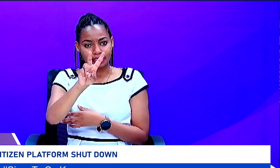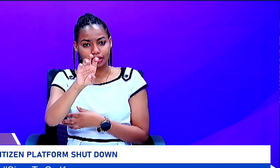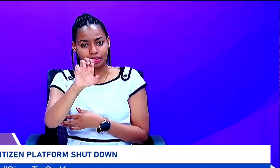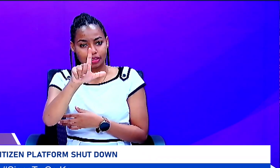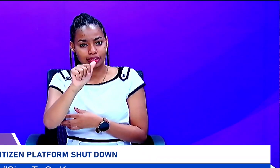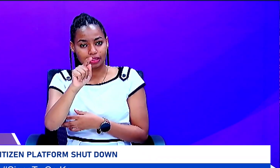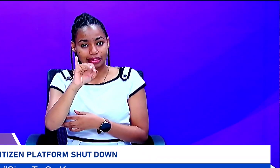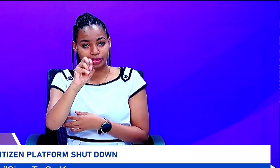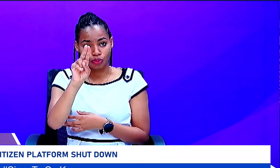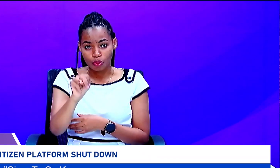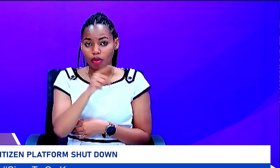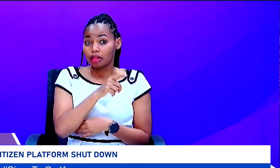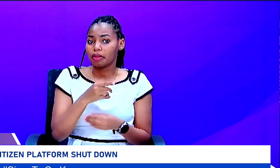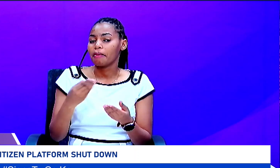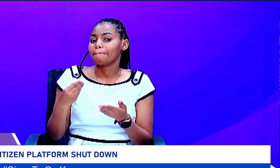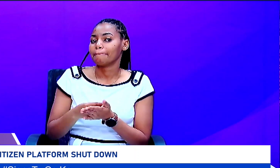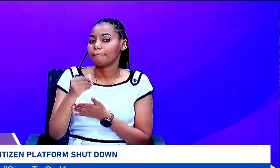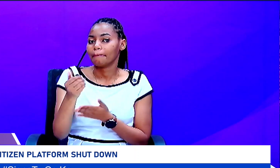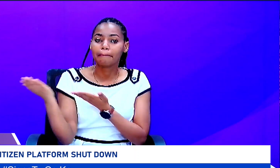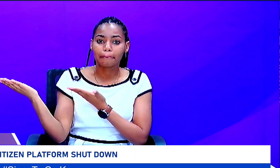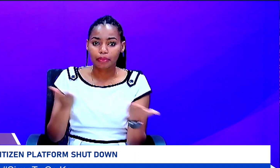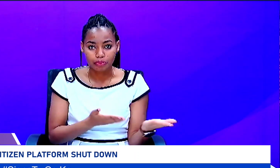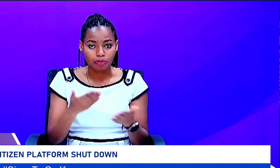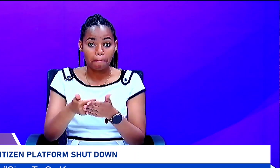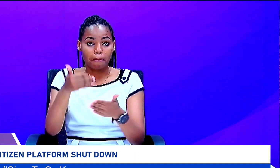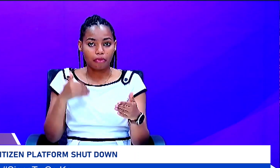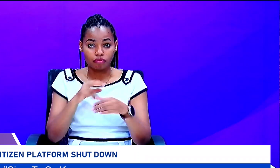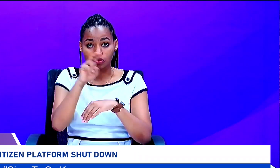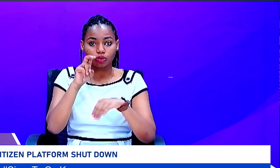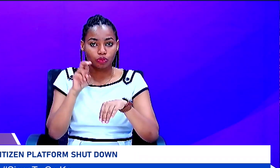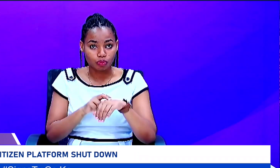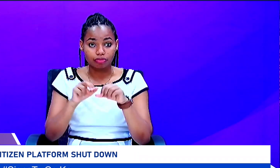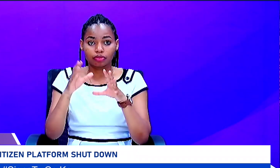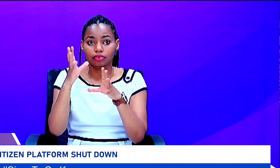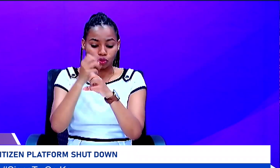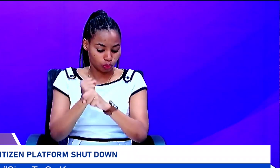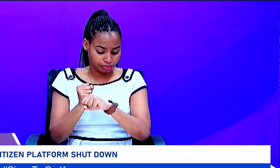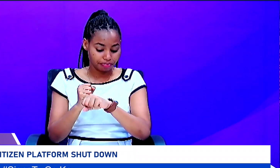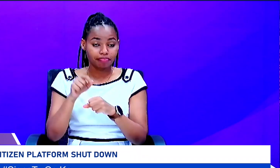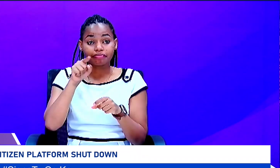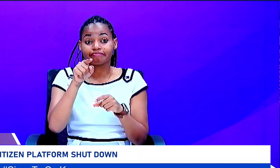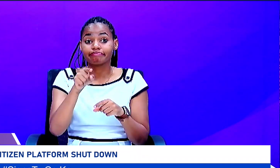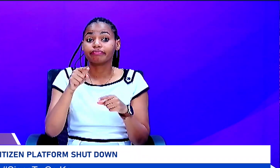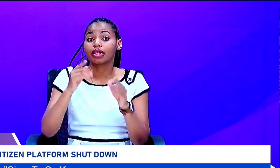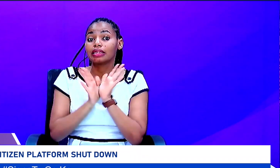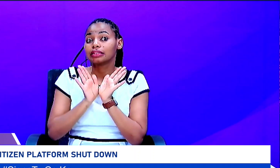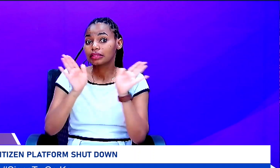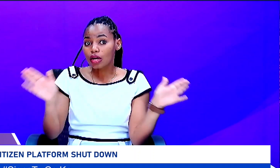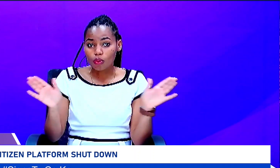The shocking revelations were brought before the National Assembly's Public